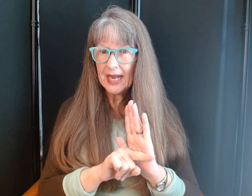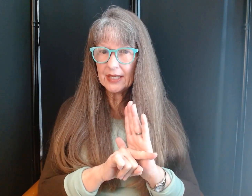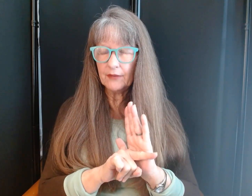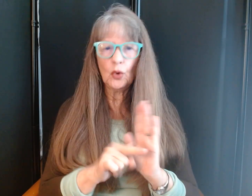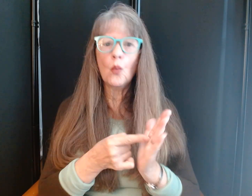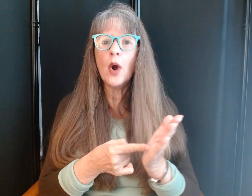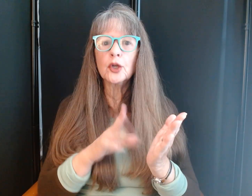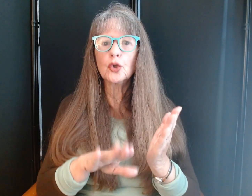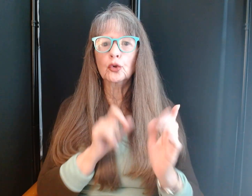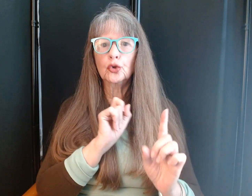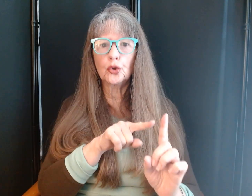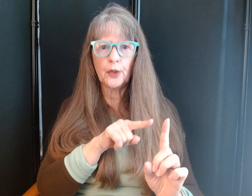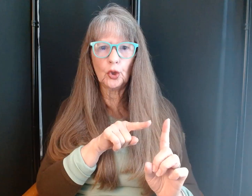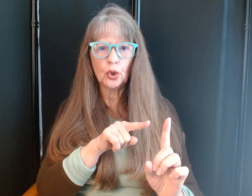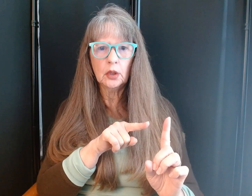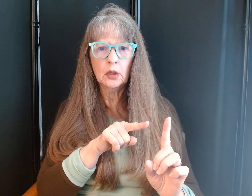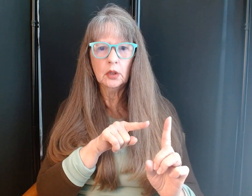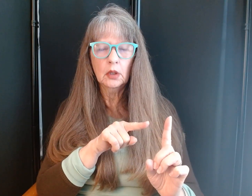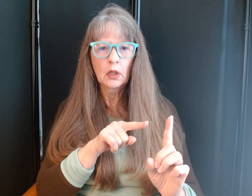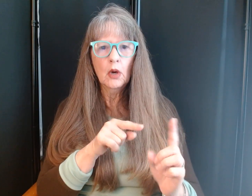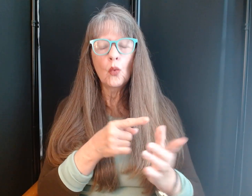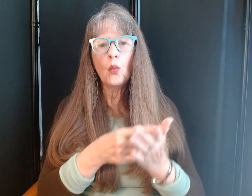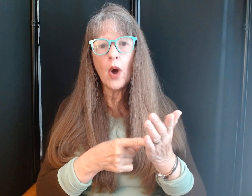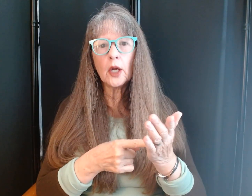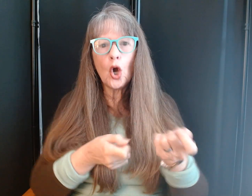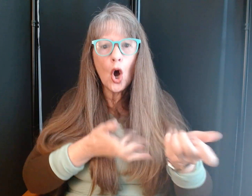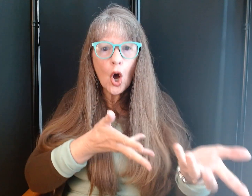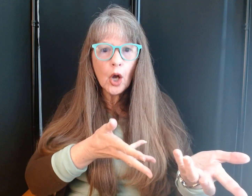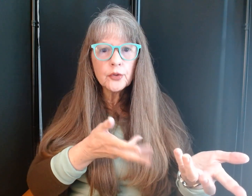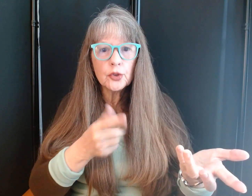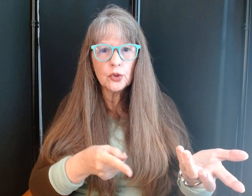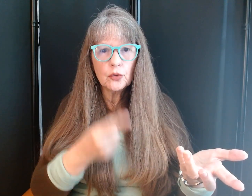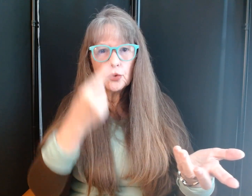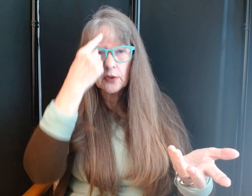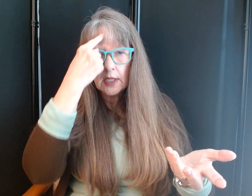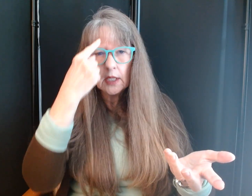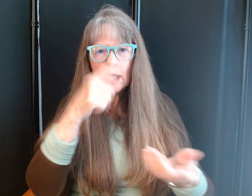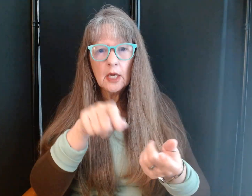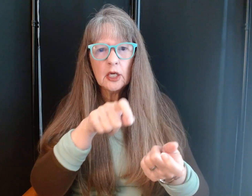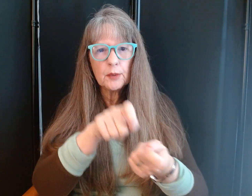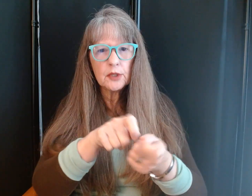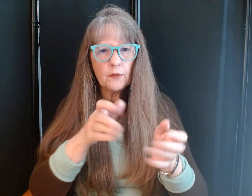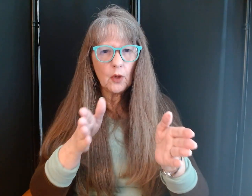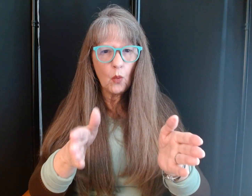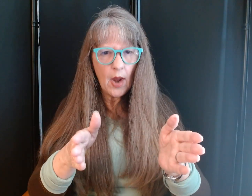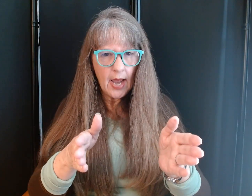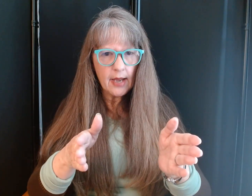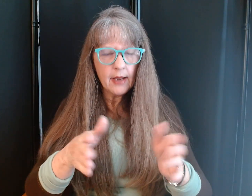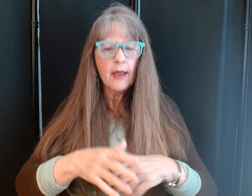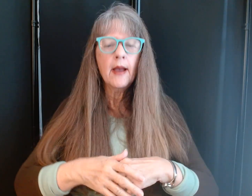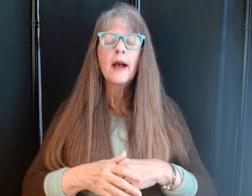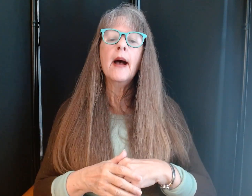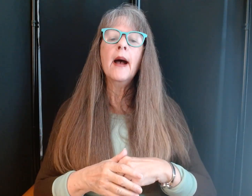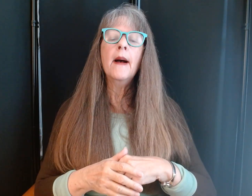negative. What is your trigger? What causes you to think a specific way?